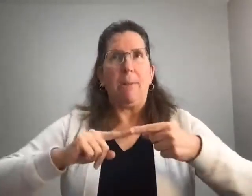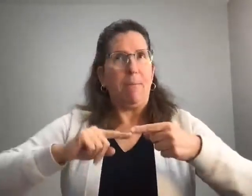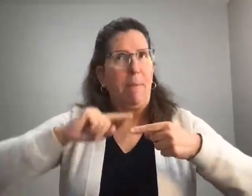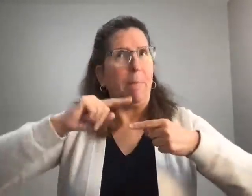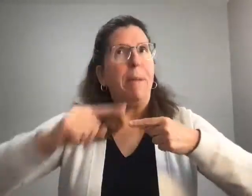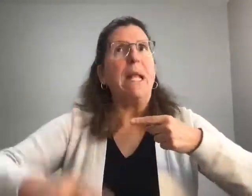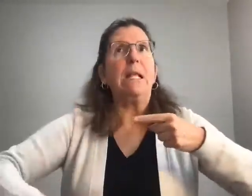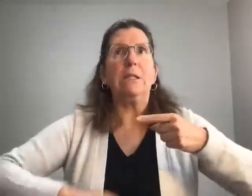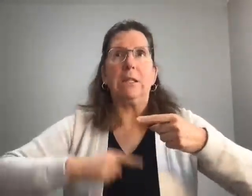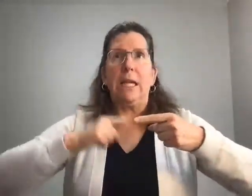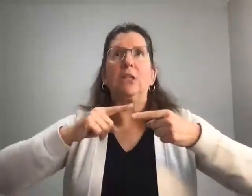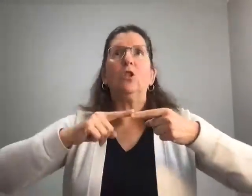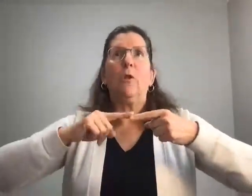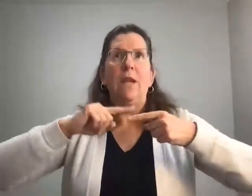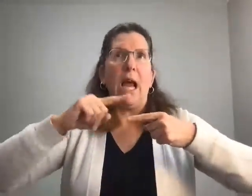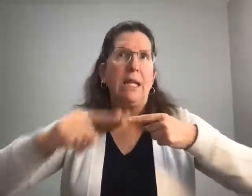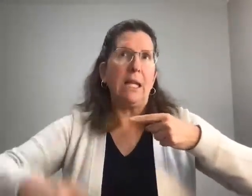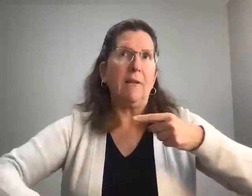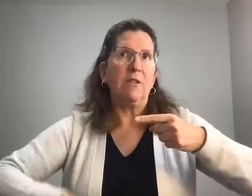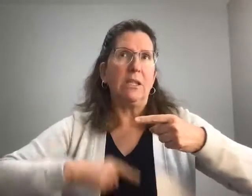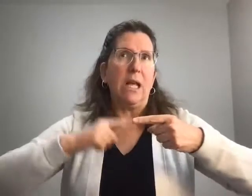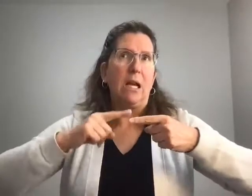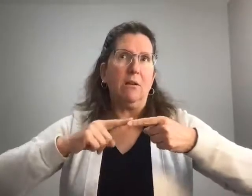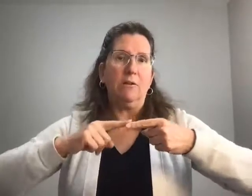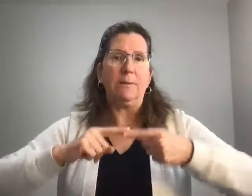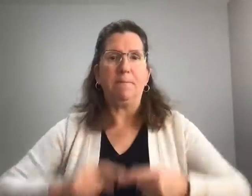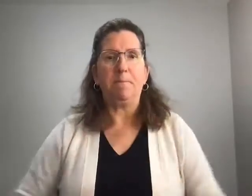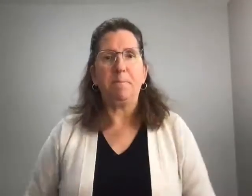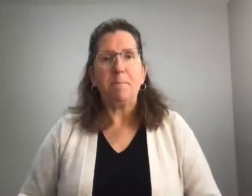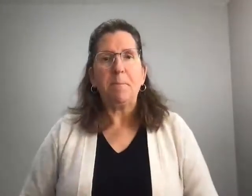I'm meaning sticking to the idea of the cycle.